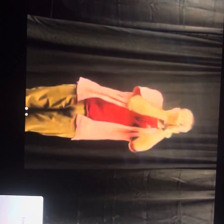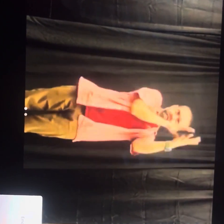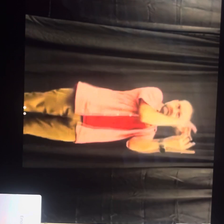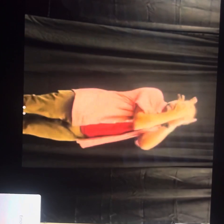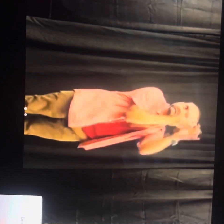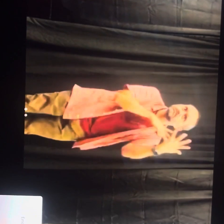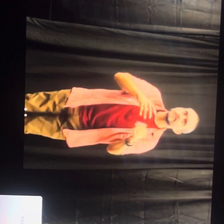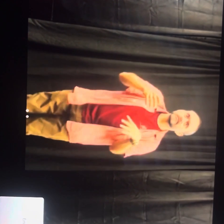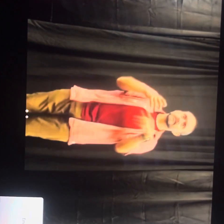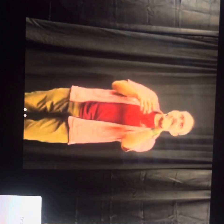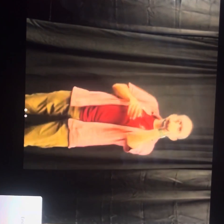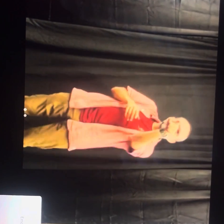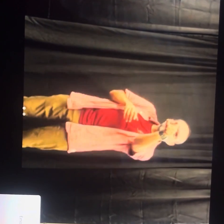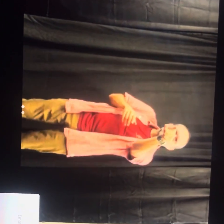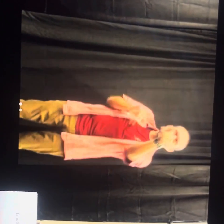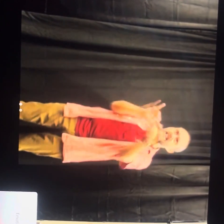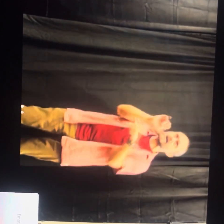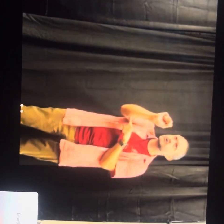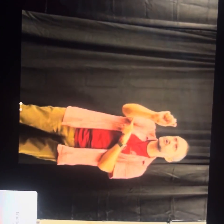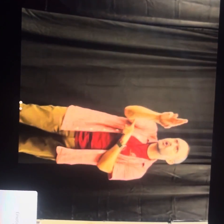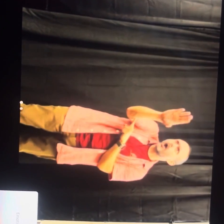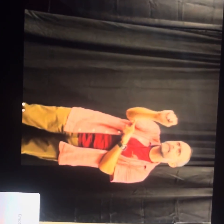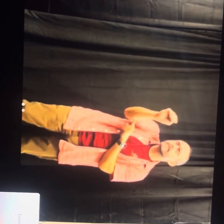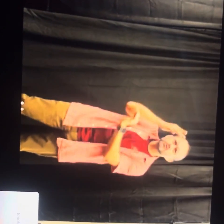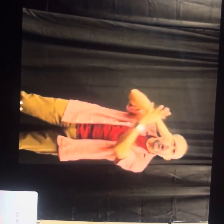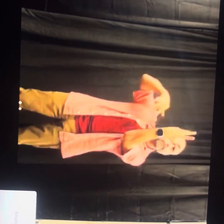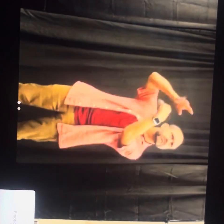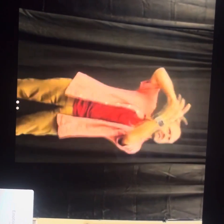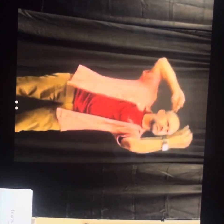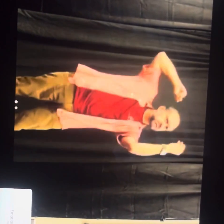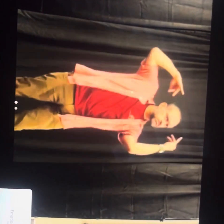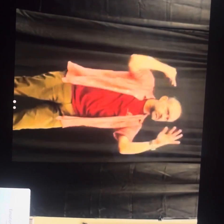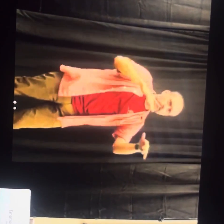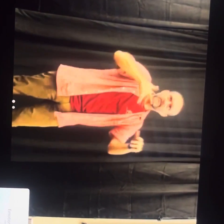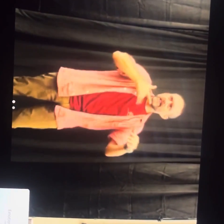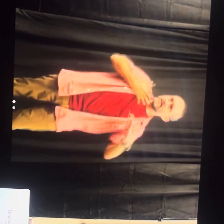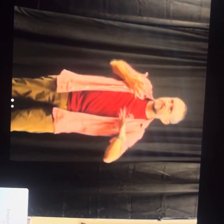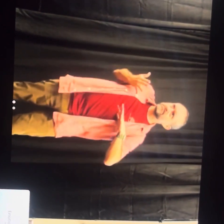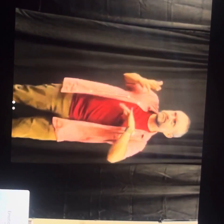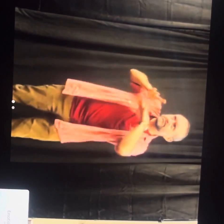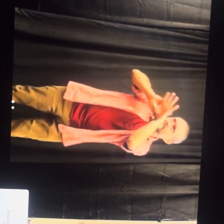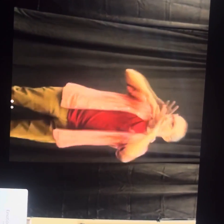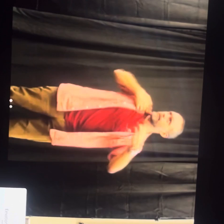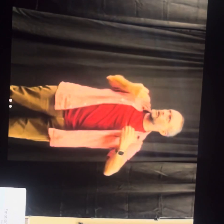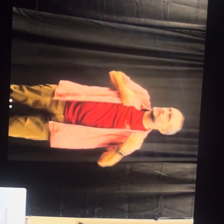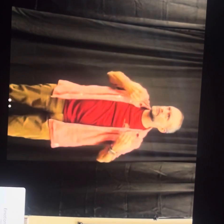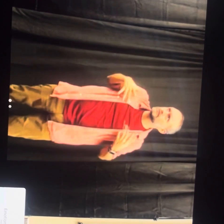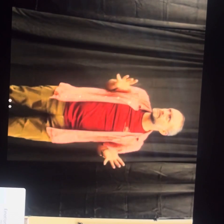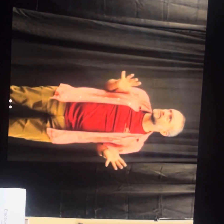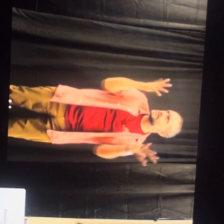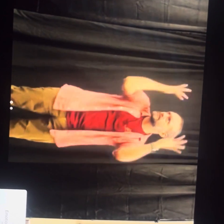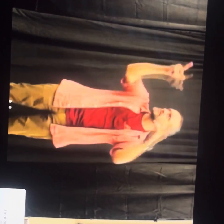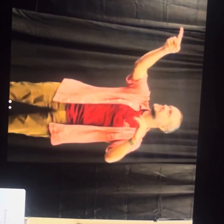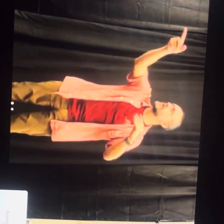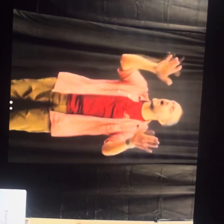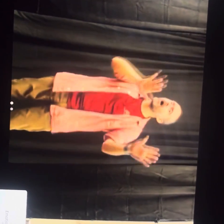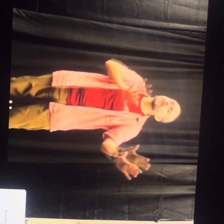Someone says mad? Yeah, during that part of the story. Like storm. Feel like a overwhelming